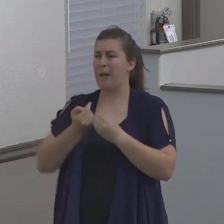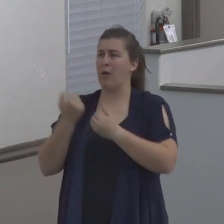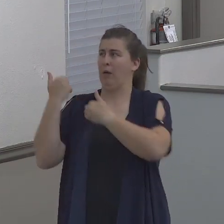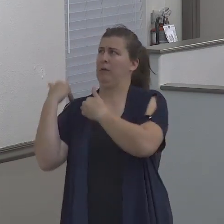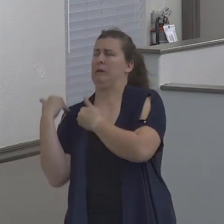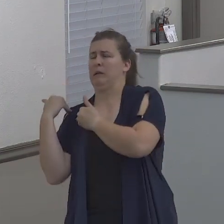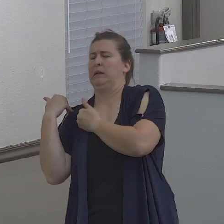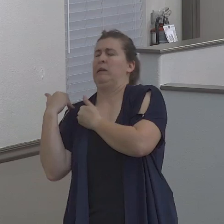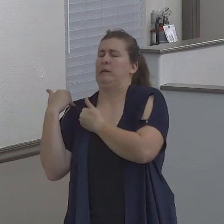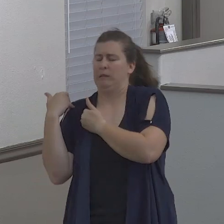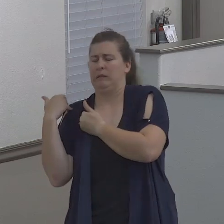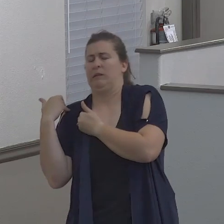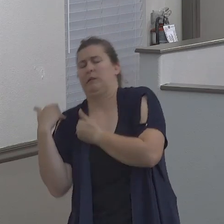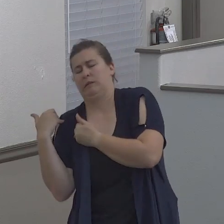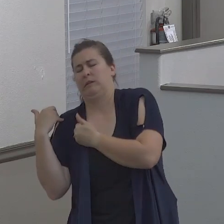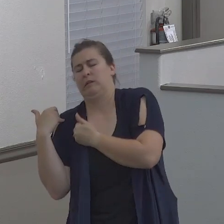noble